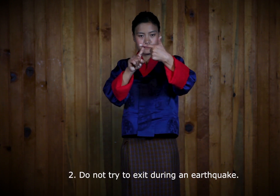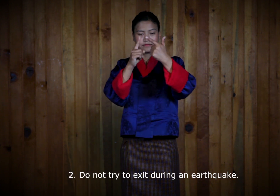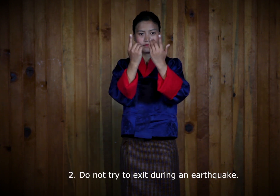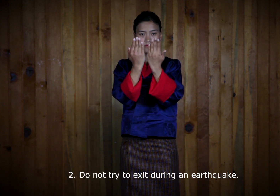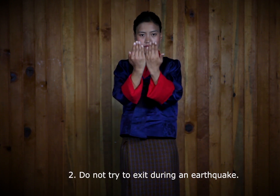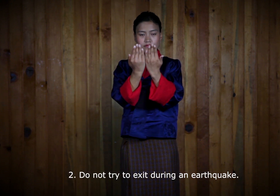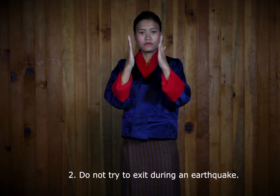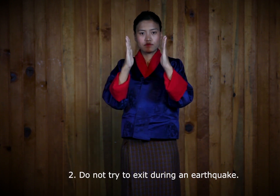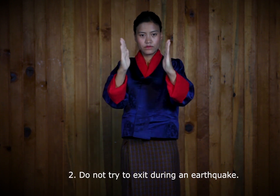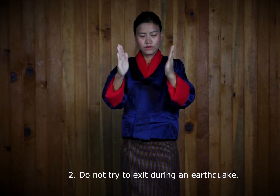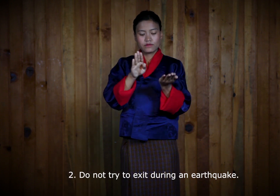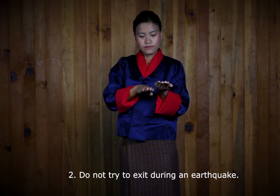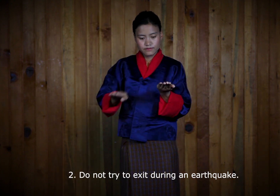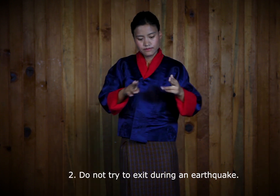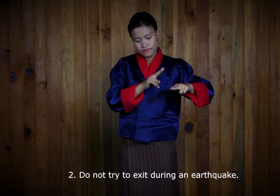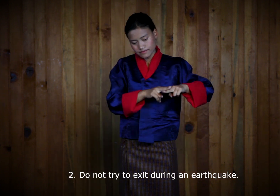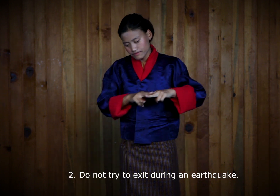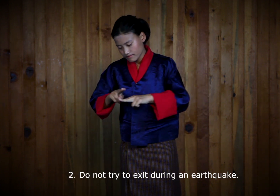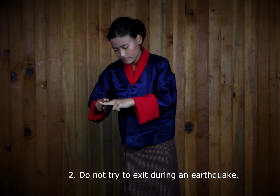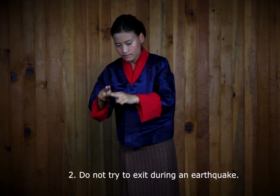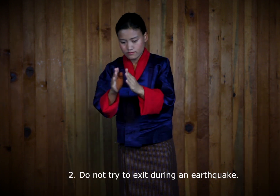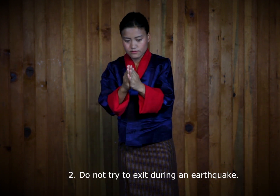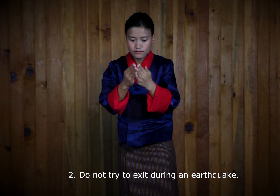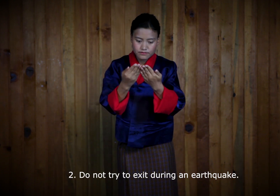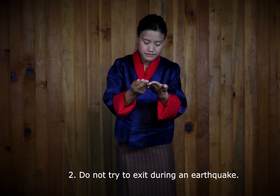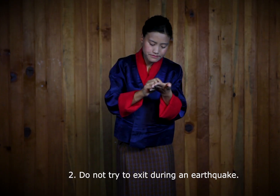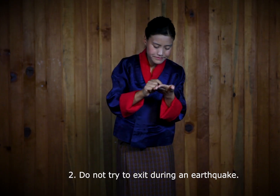2. Do not try to exit during an earthquake.